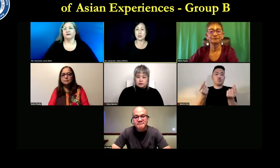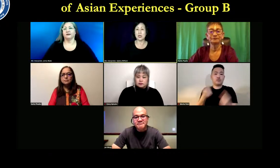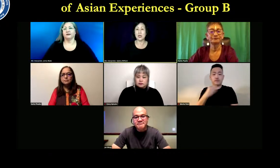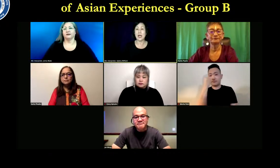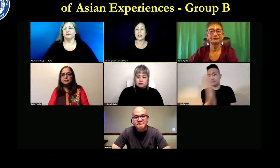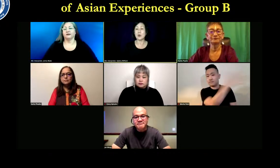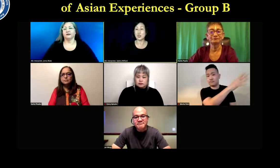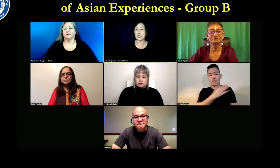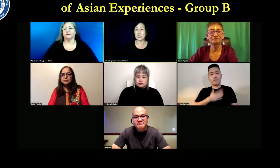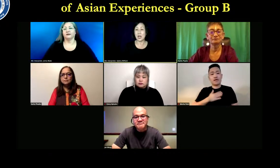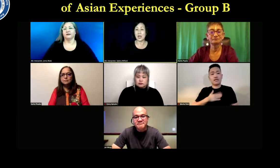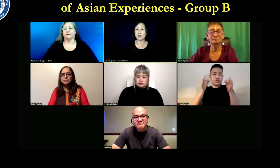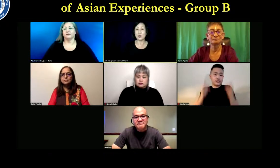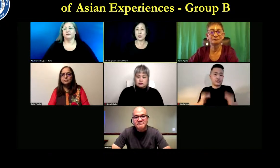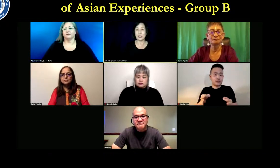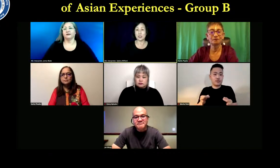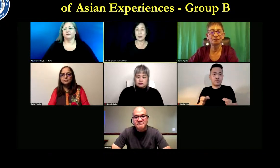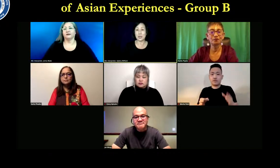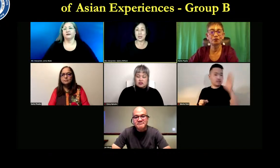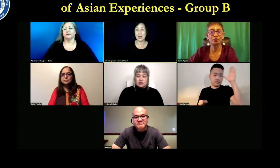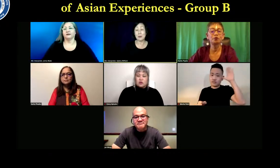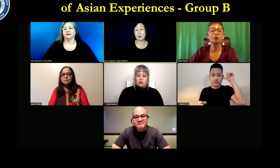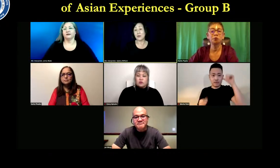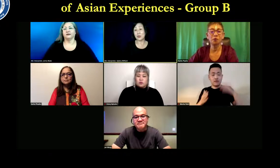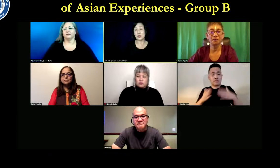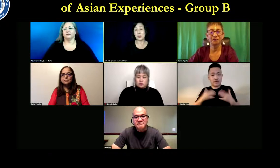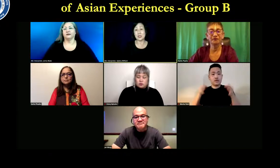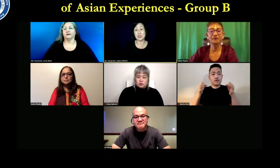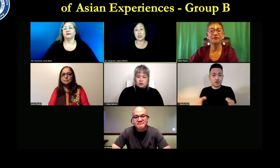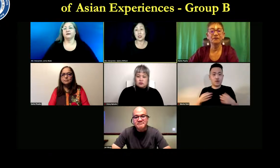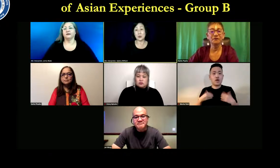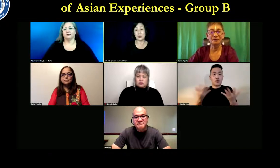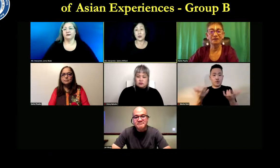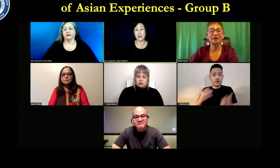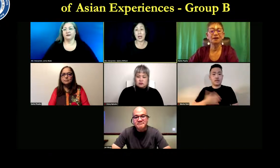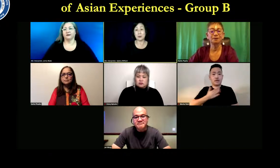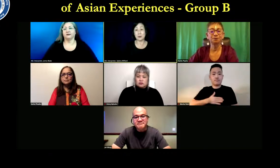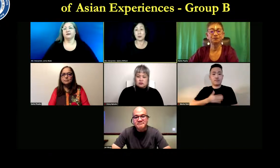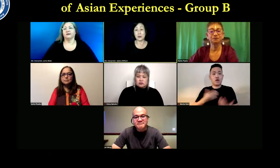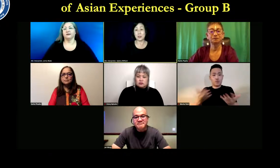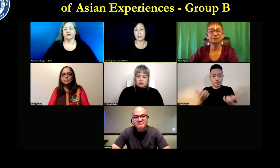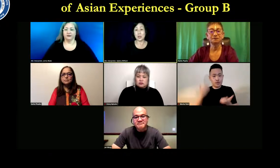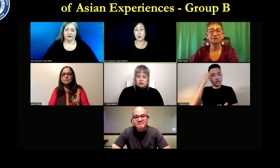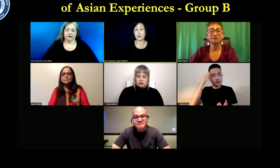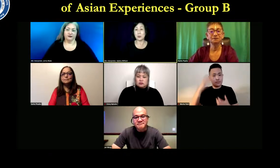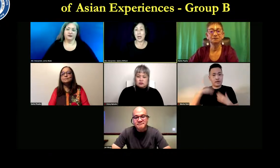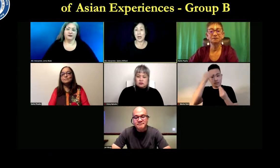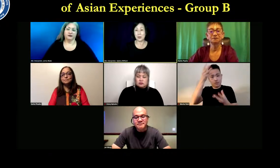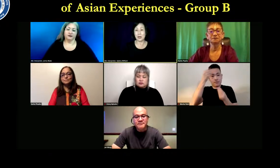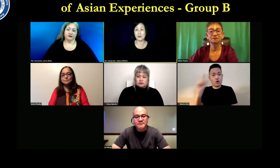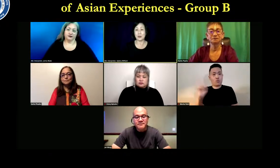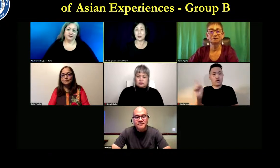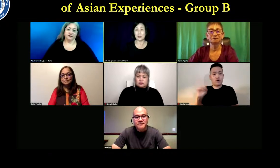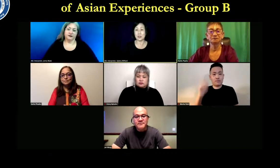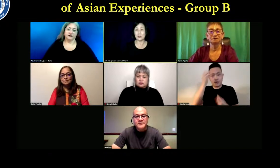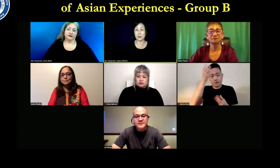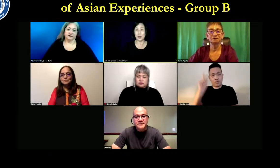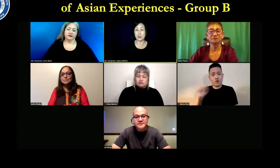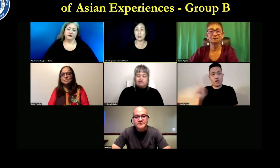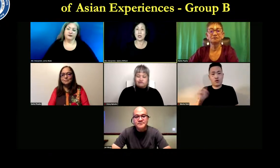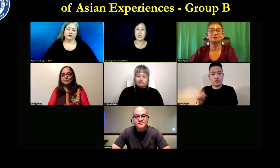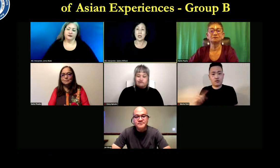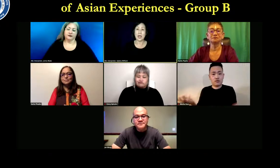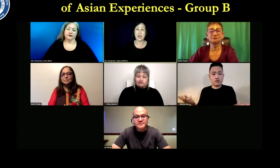skills, and I would just sign rather than speak. But I felt that was my decision. I was very adamant about this, and I wanted to be happy. I felt that this